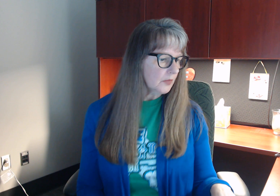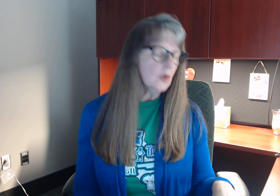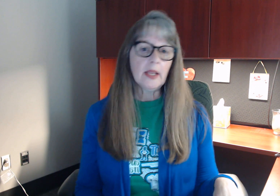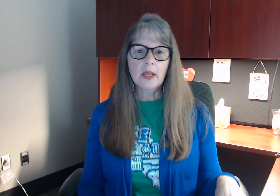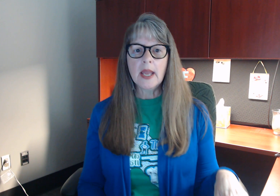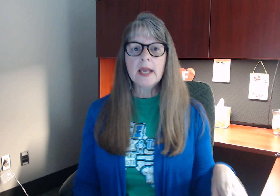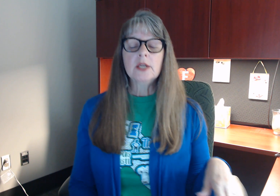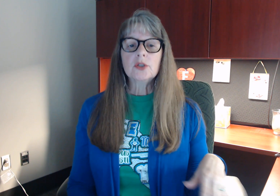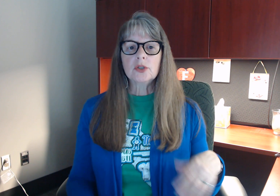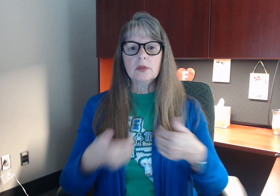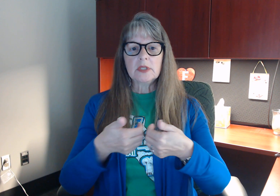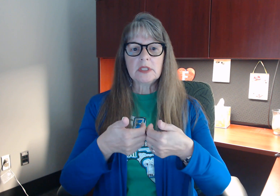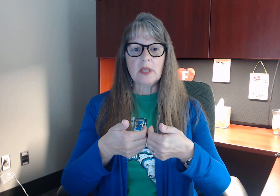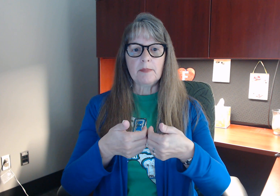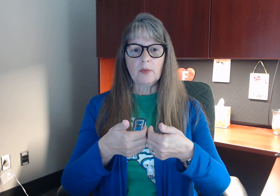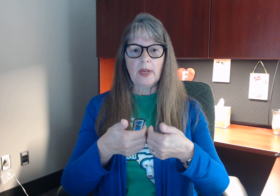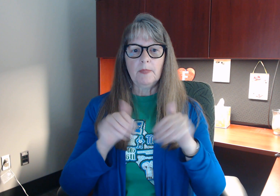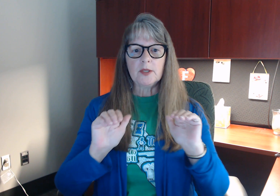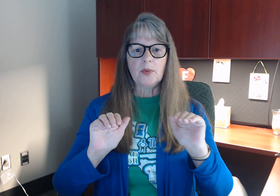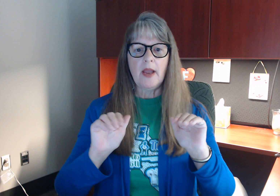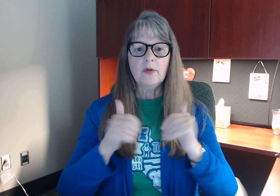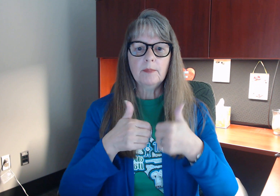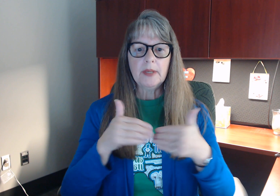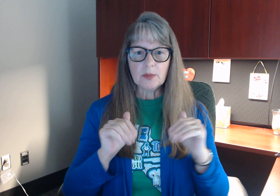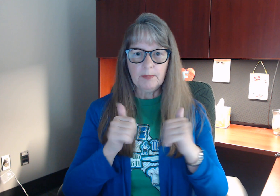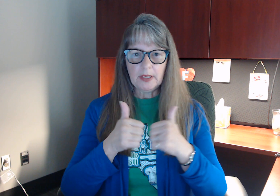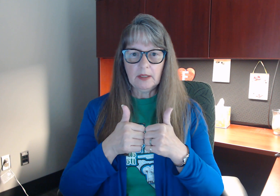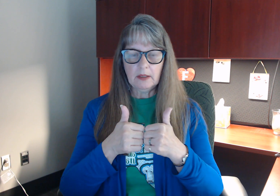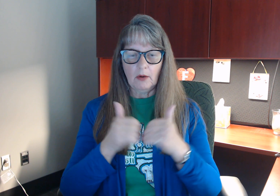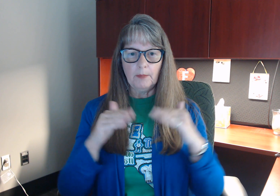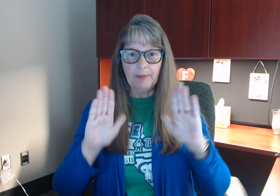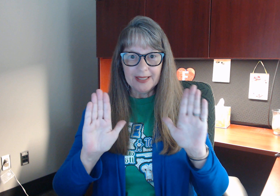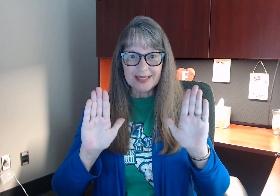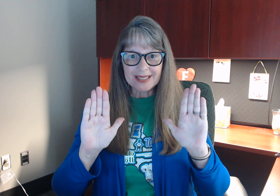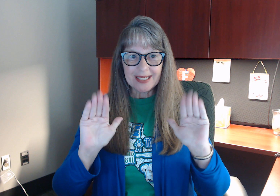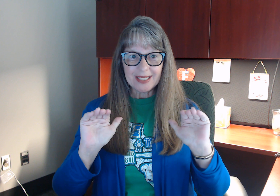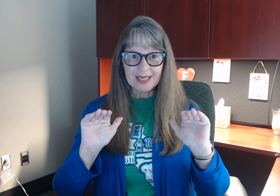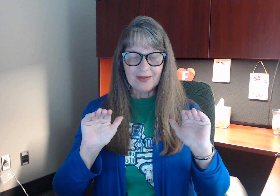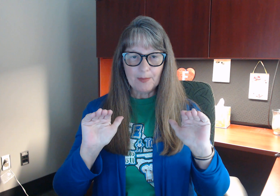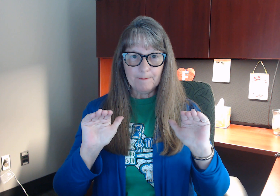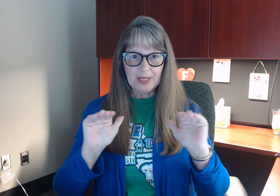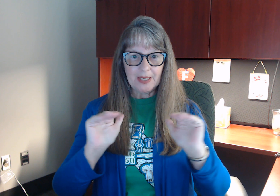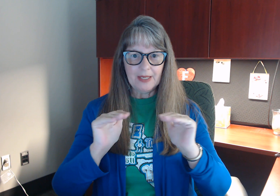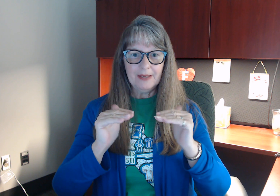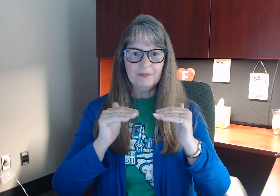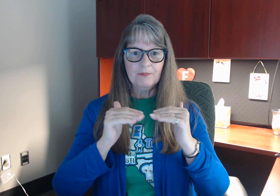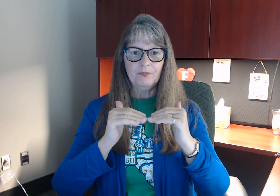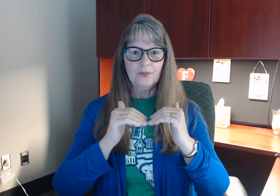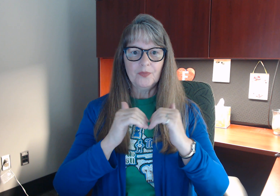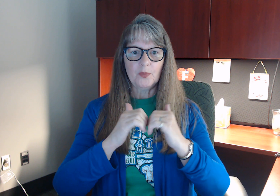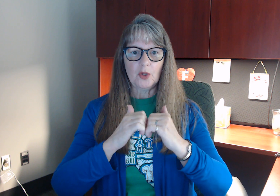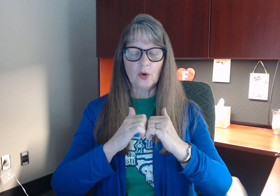Okay. Separate. So we have our bent B. Let me curl